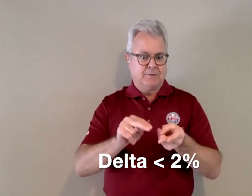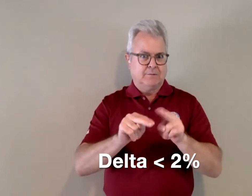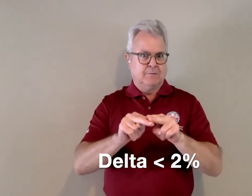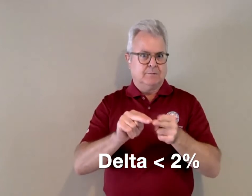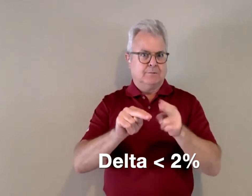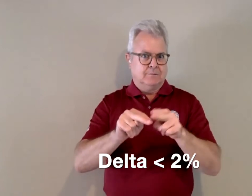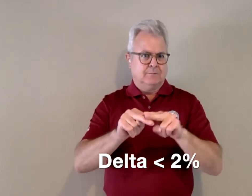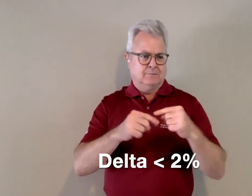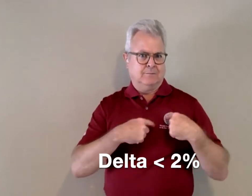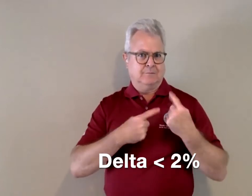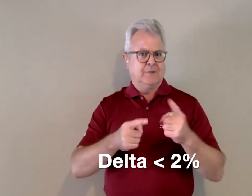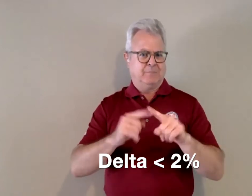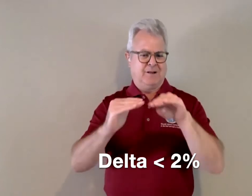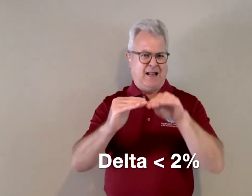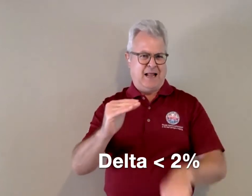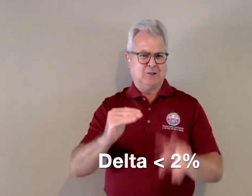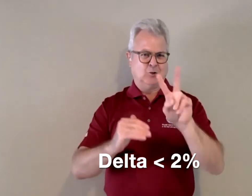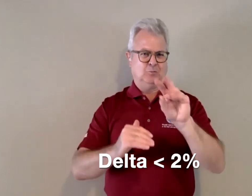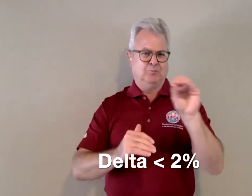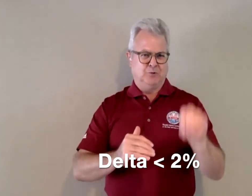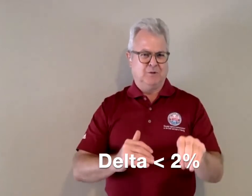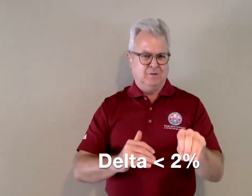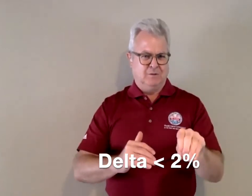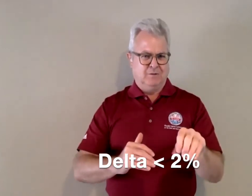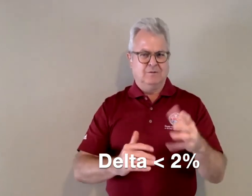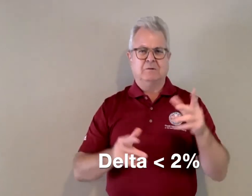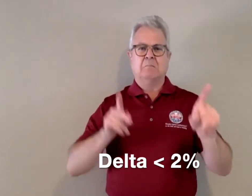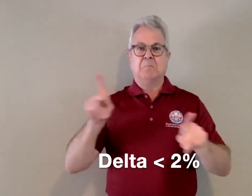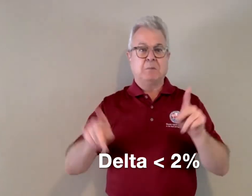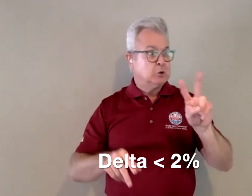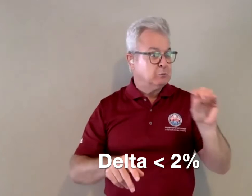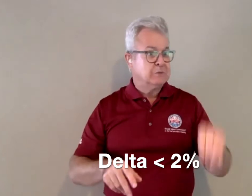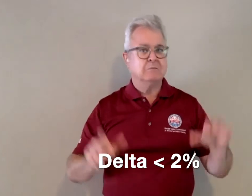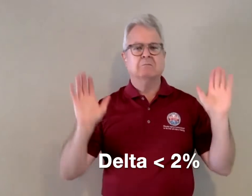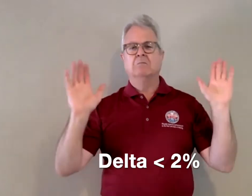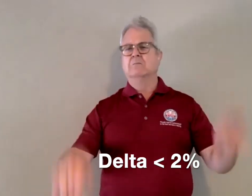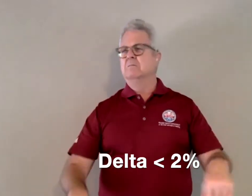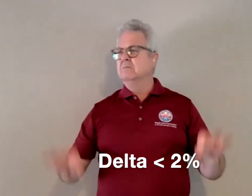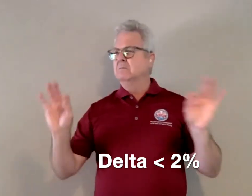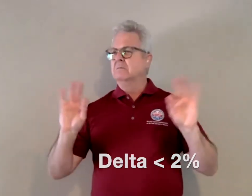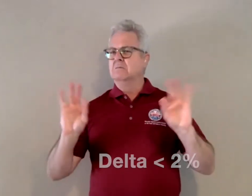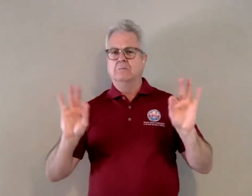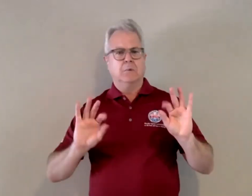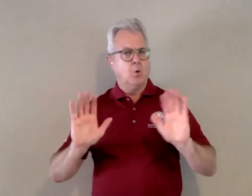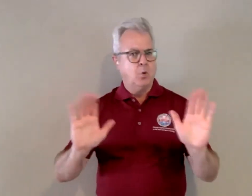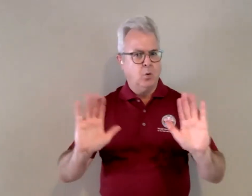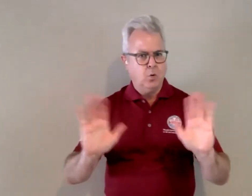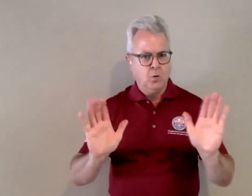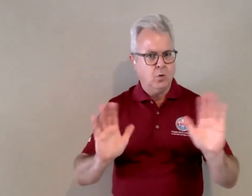2% right now, but those numbers are growing. But so far it has been less than 2%. People think 2% is